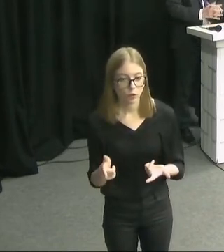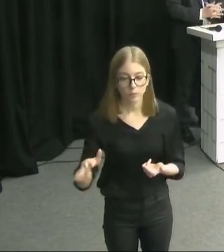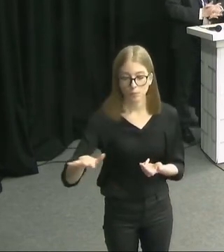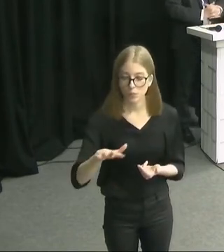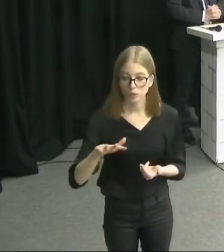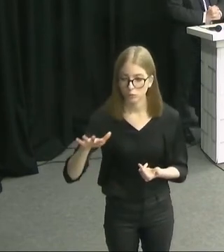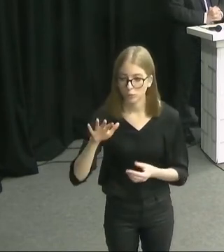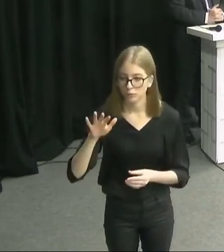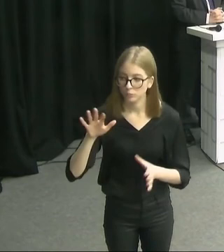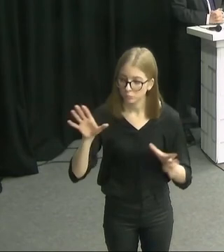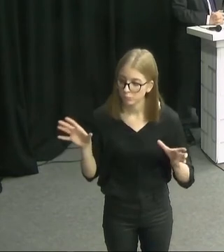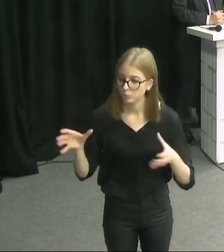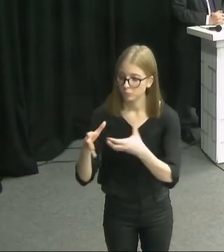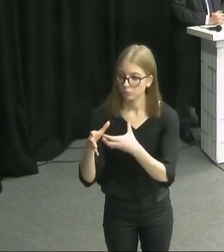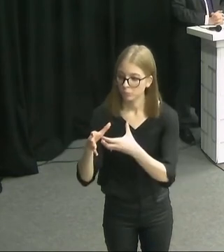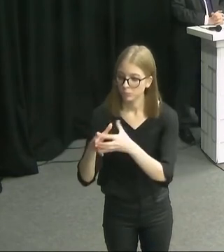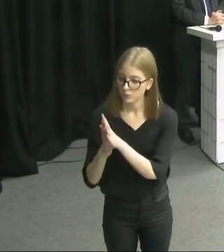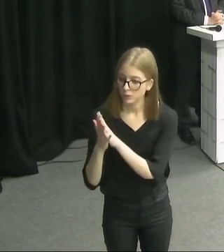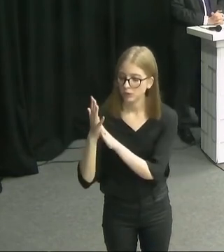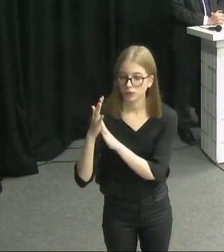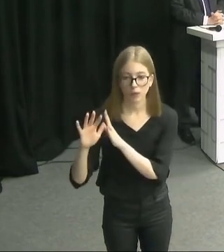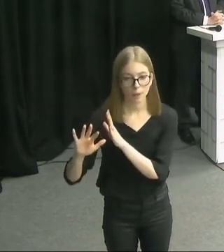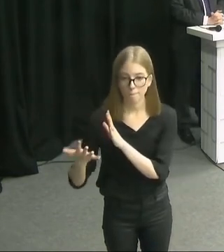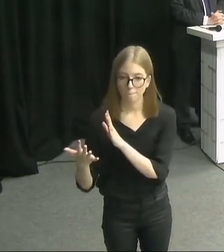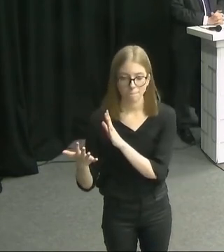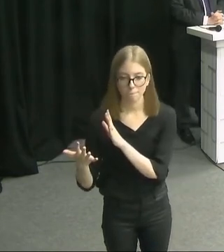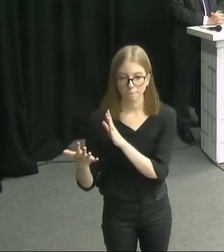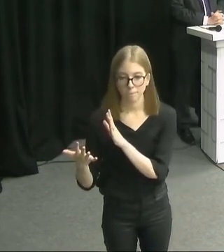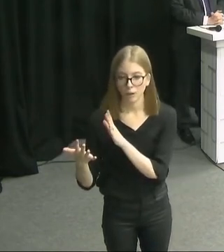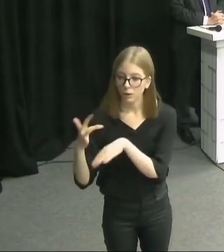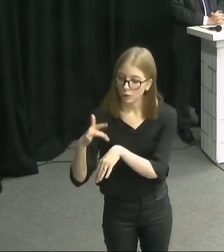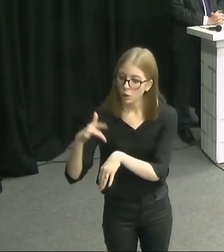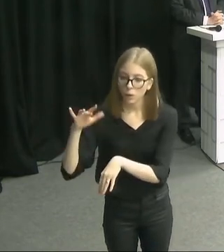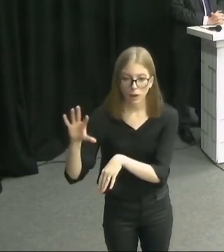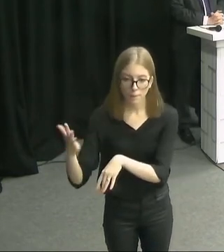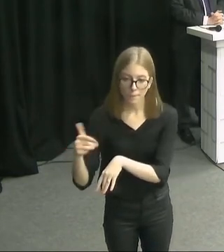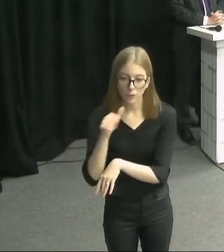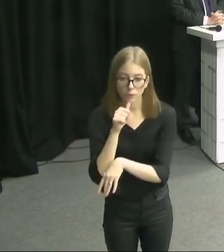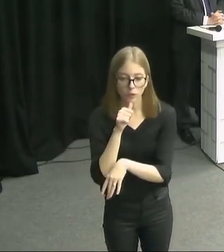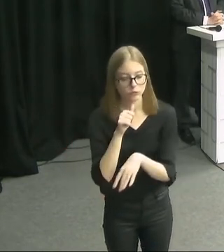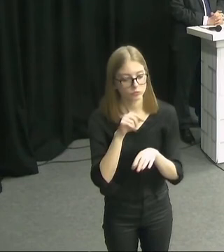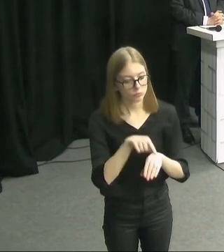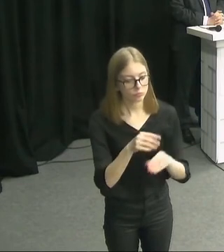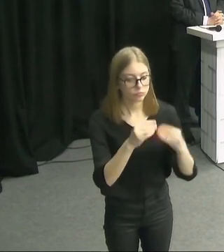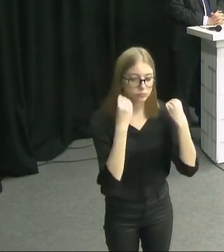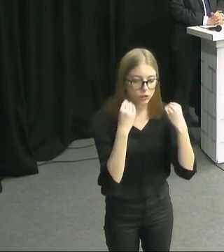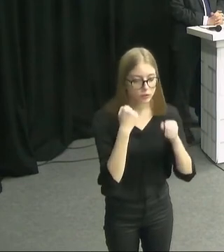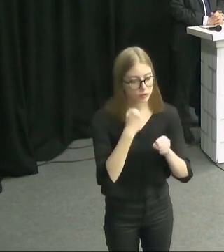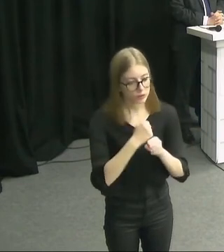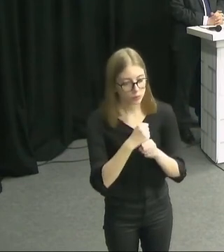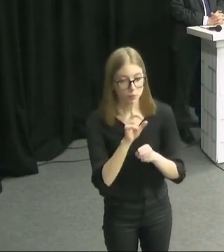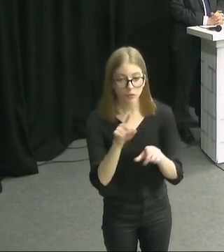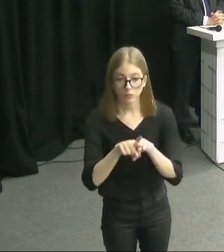One of the ways to create a community and then to strengthen the community